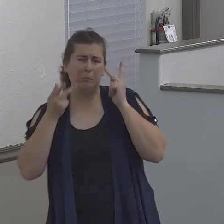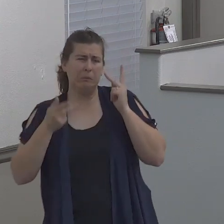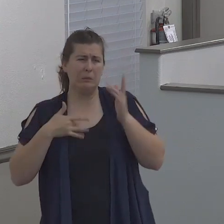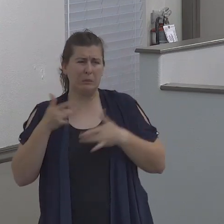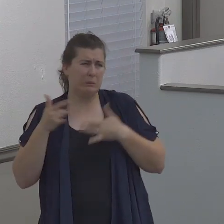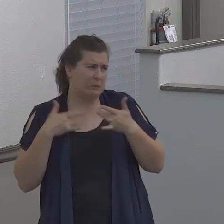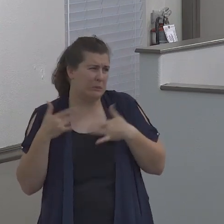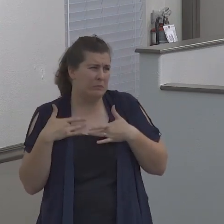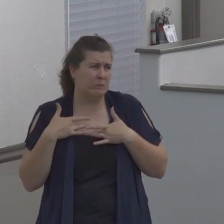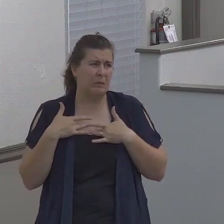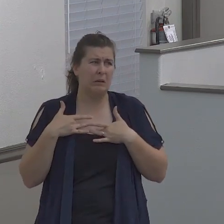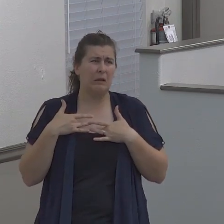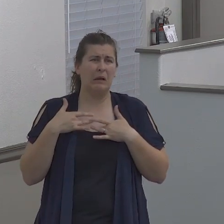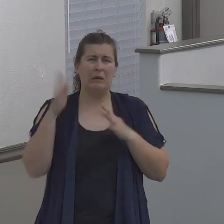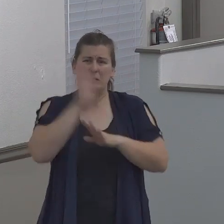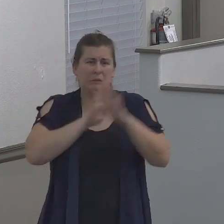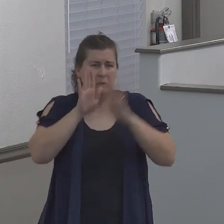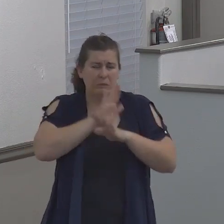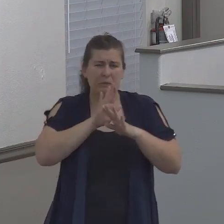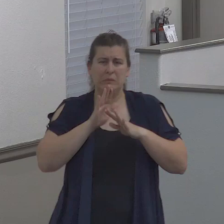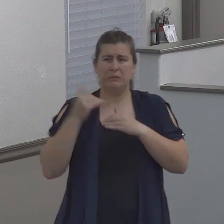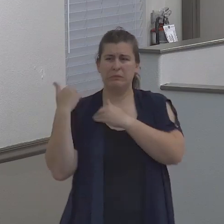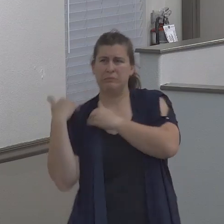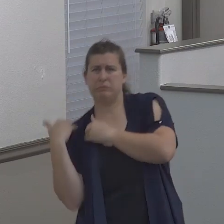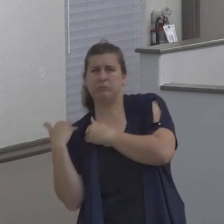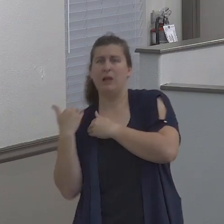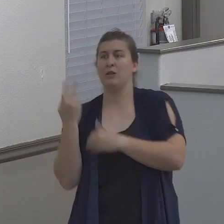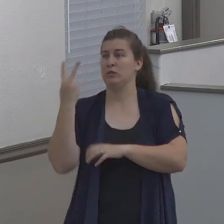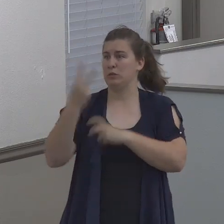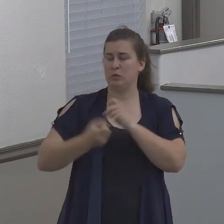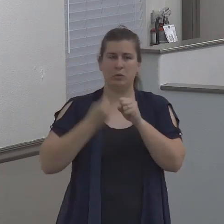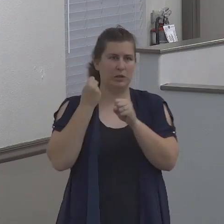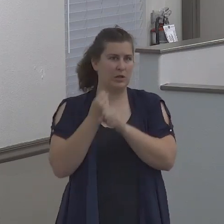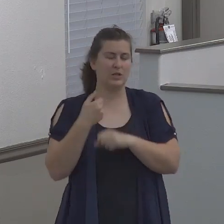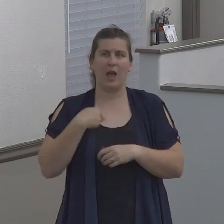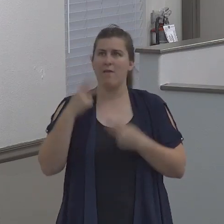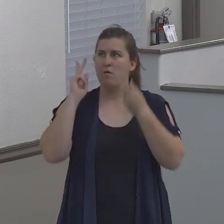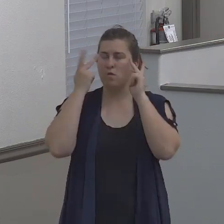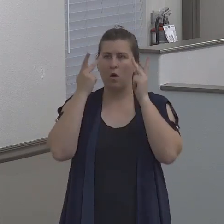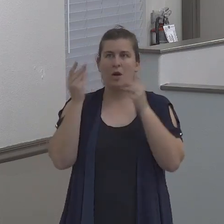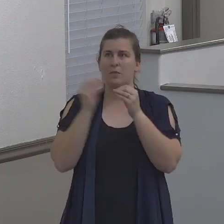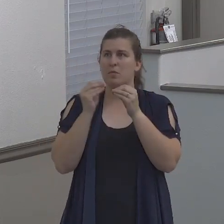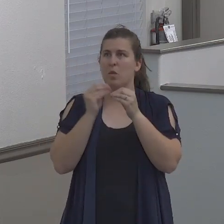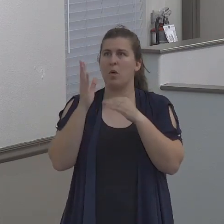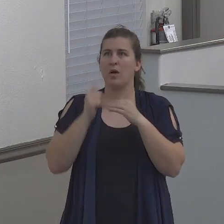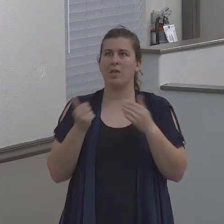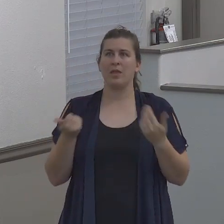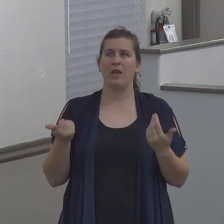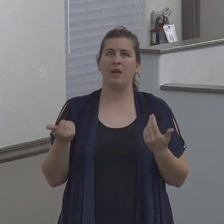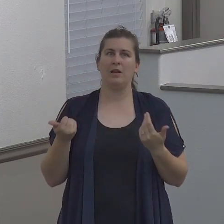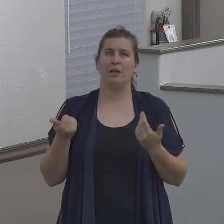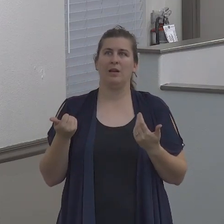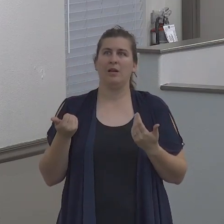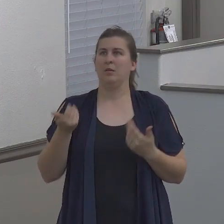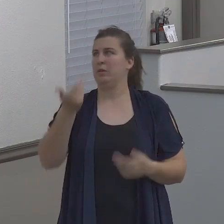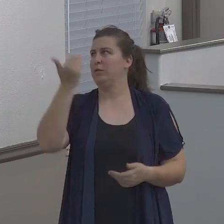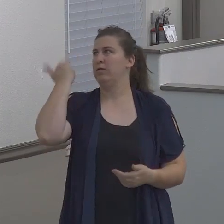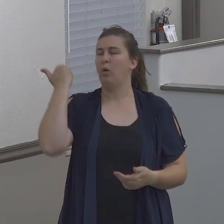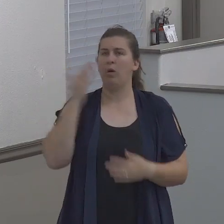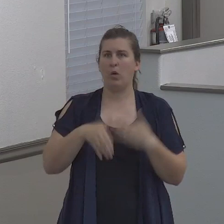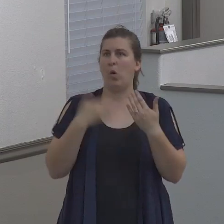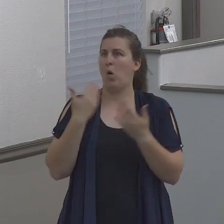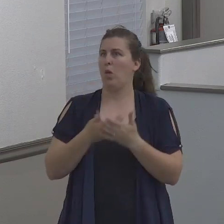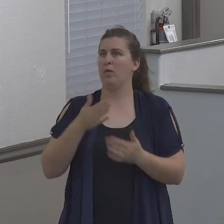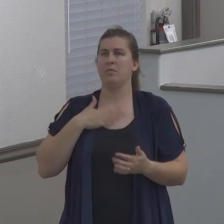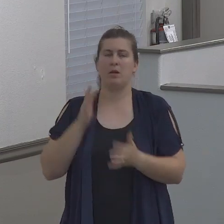it. Oh, I've fretted about all kinds of things. I got to tell you, in the last 2 years, I've fretted more than the